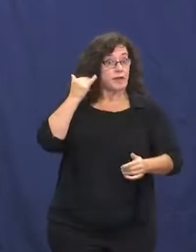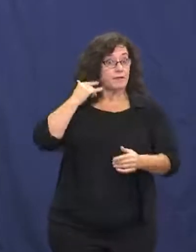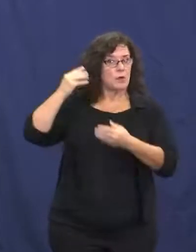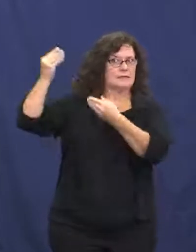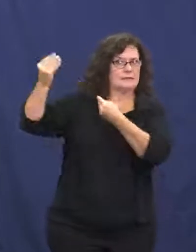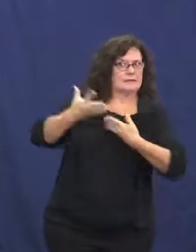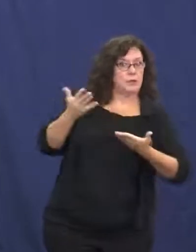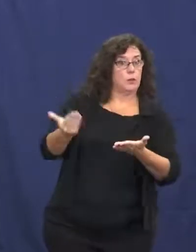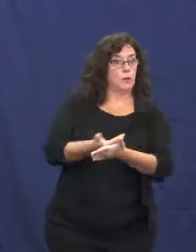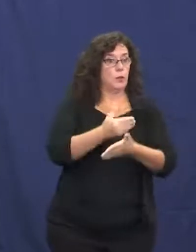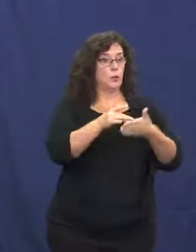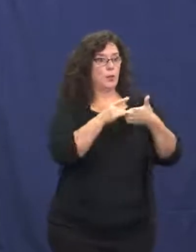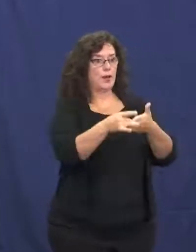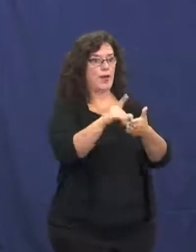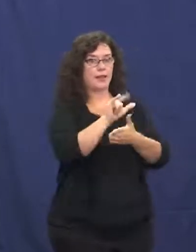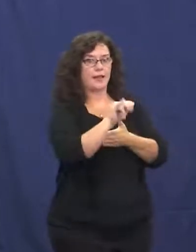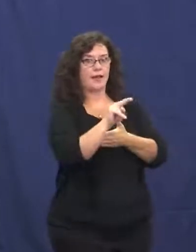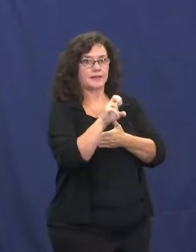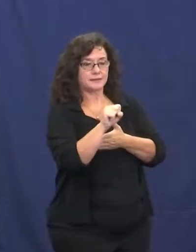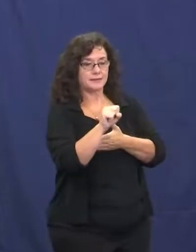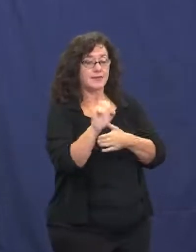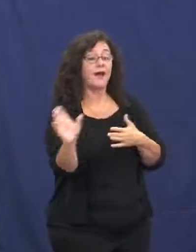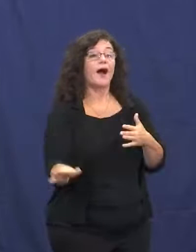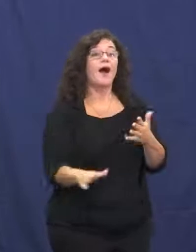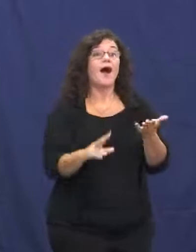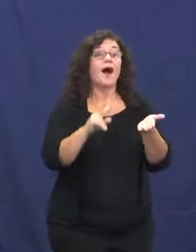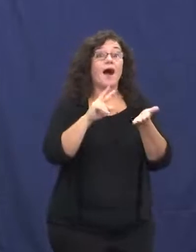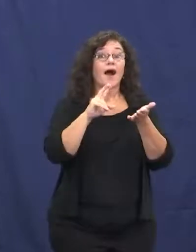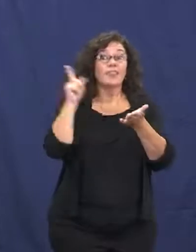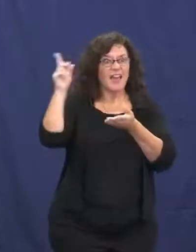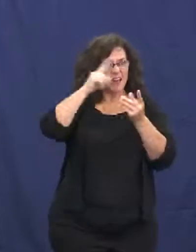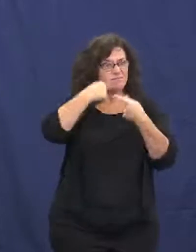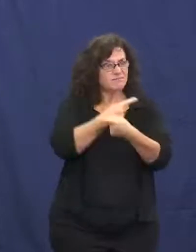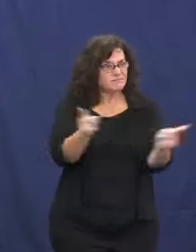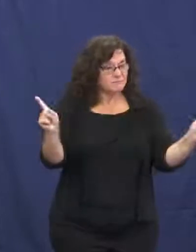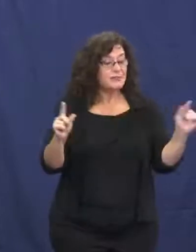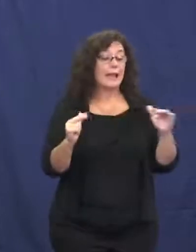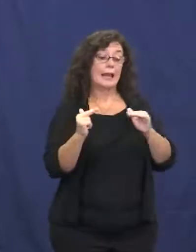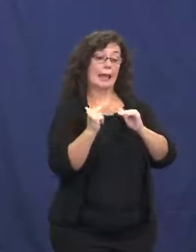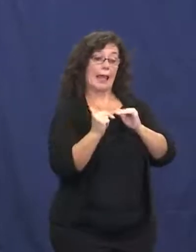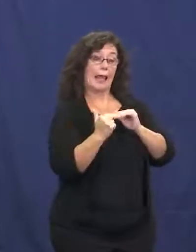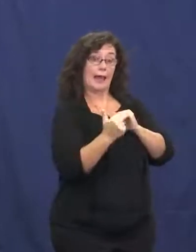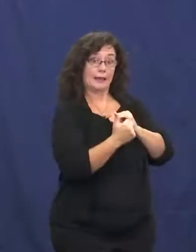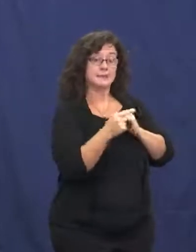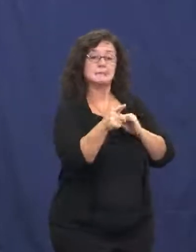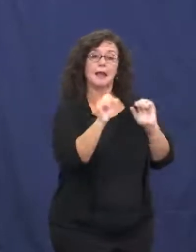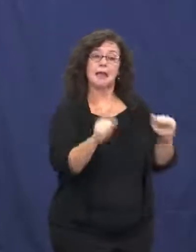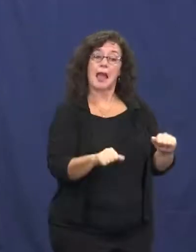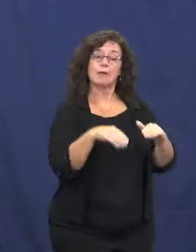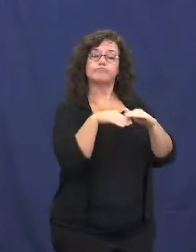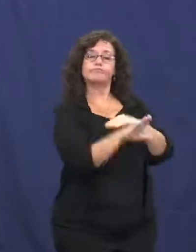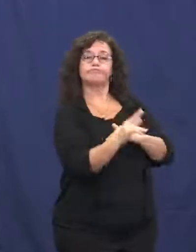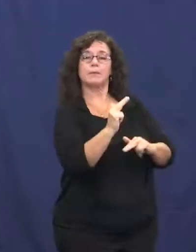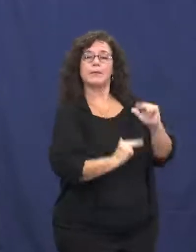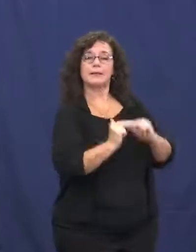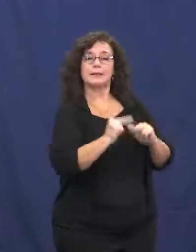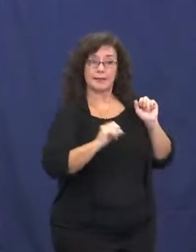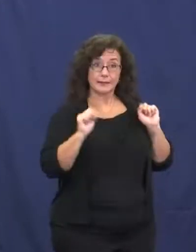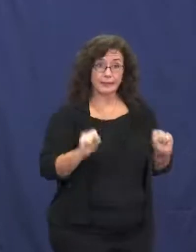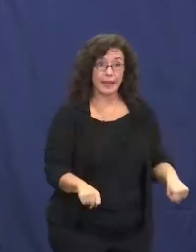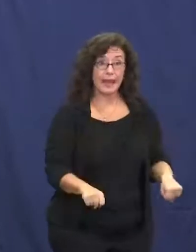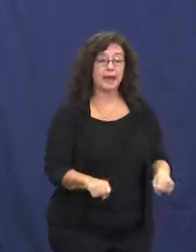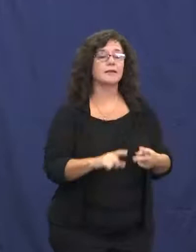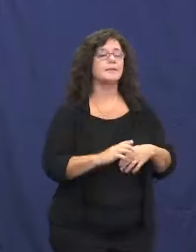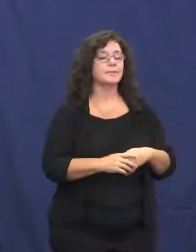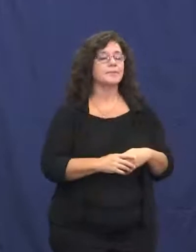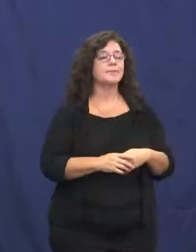makes people happy. We have nail salons can now do it indoors, and if you're a senior, many times they go to